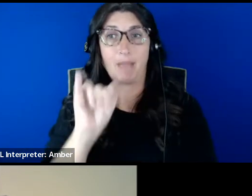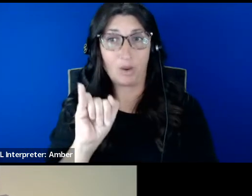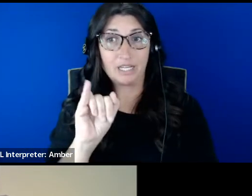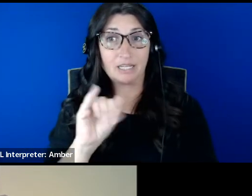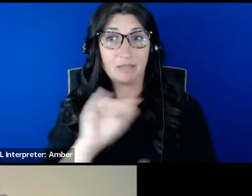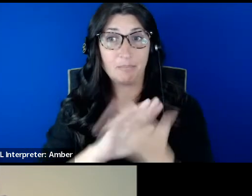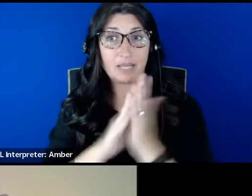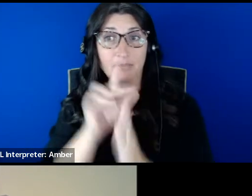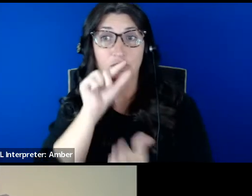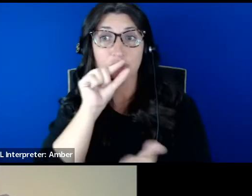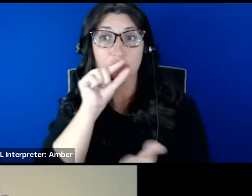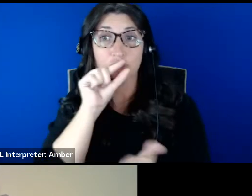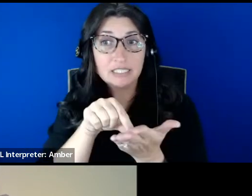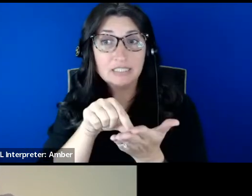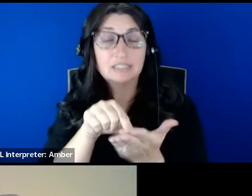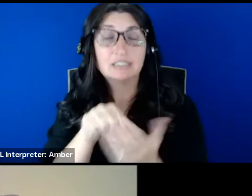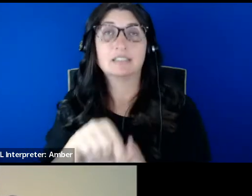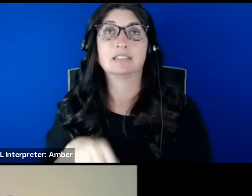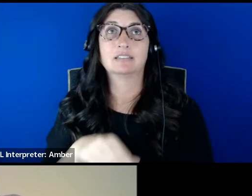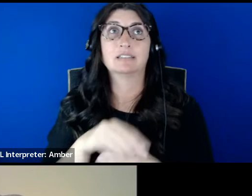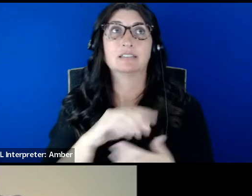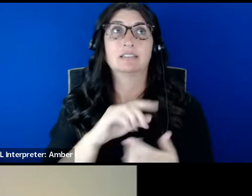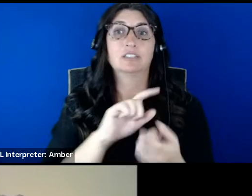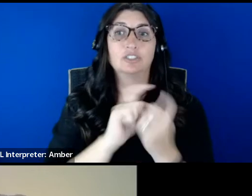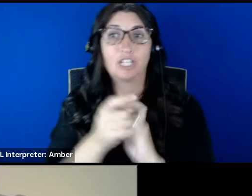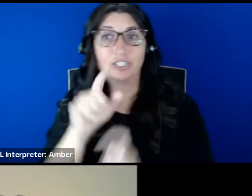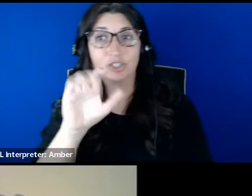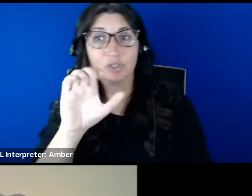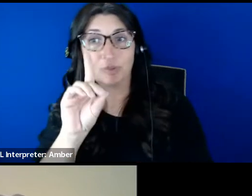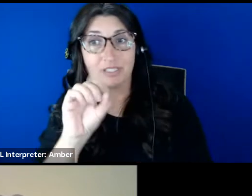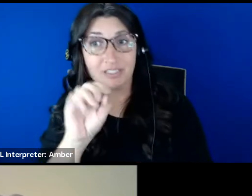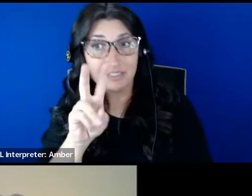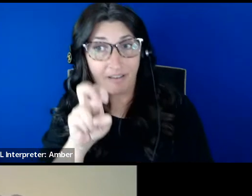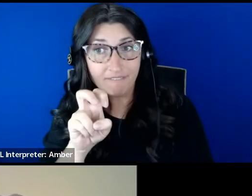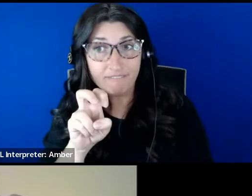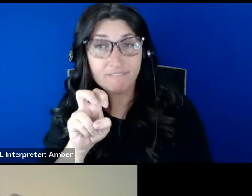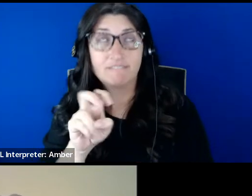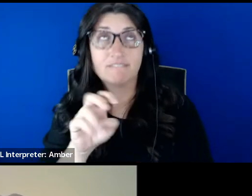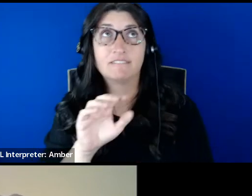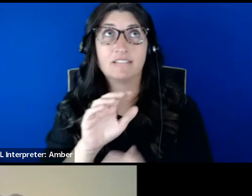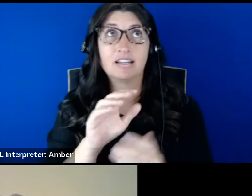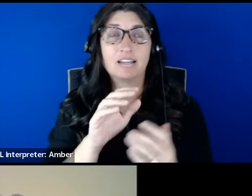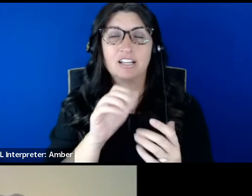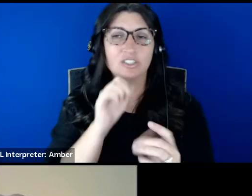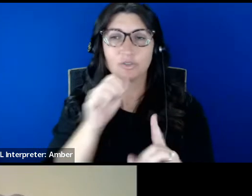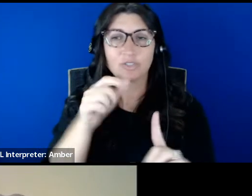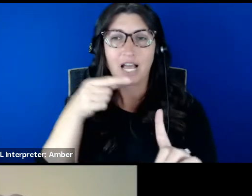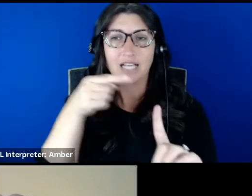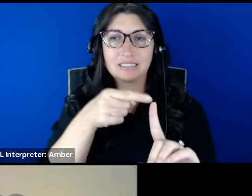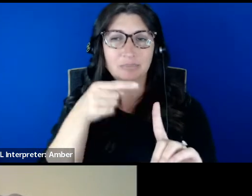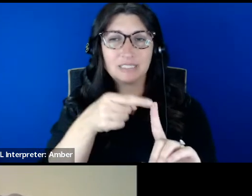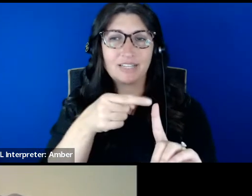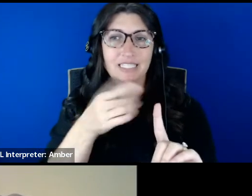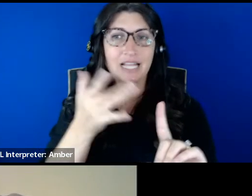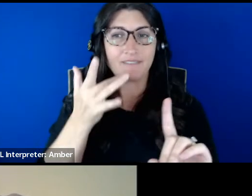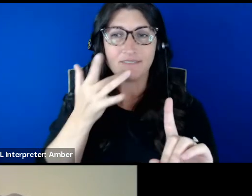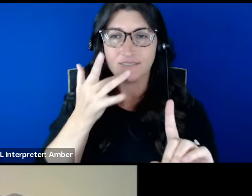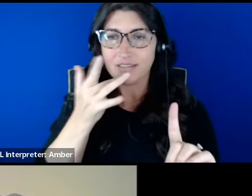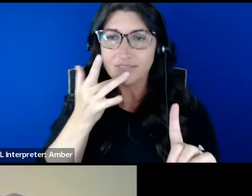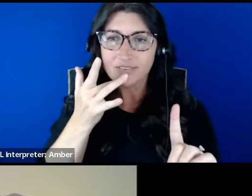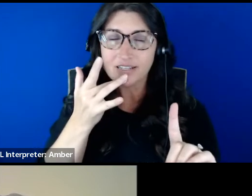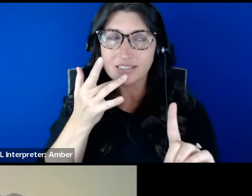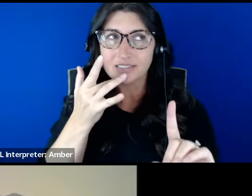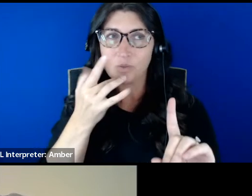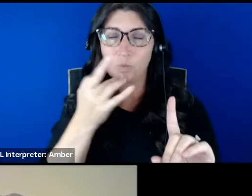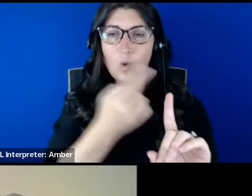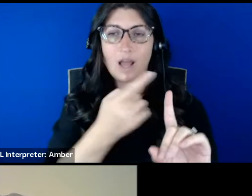There are stories that Maui would turn into a dove. So there isn't actually not really any particular favorite one. I think there